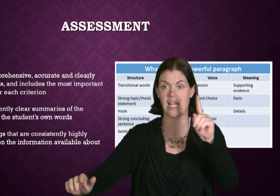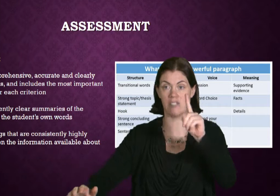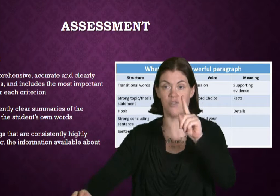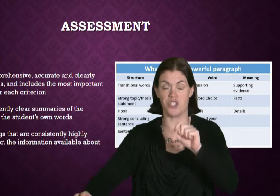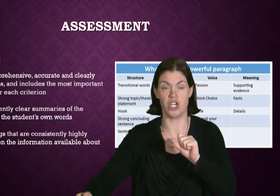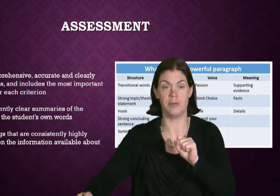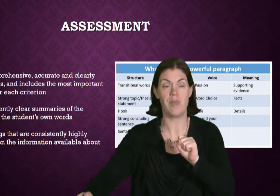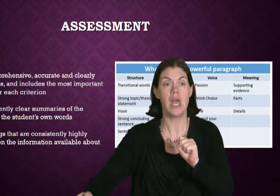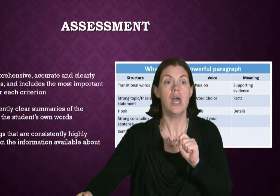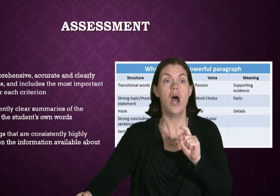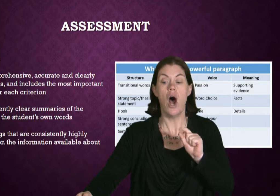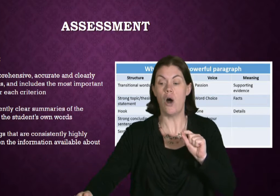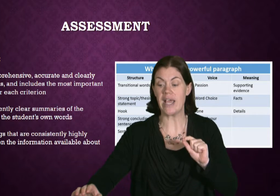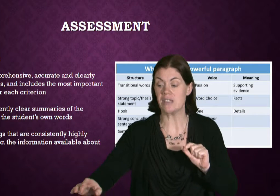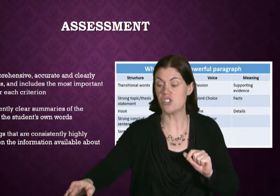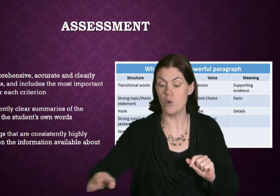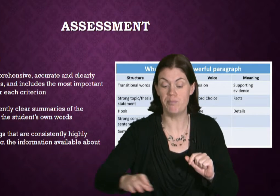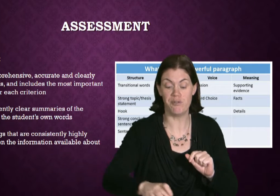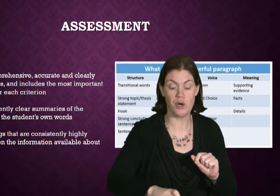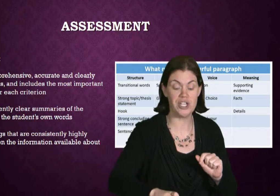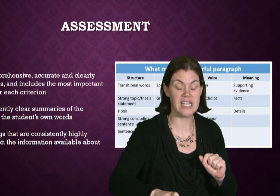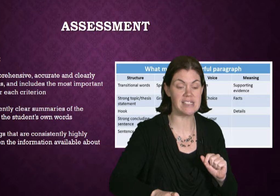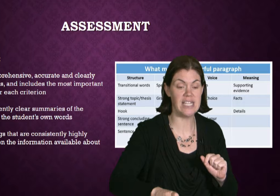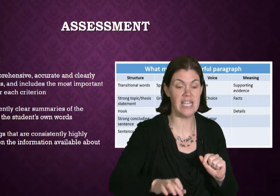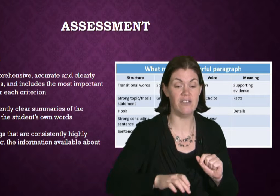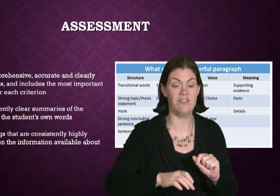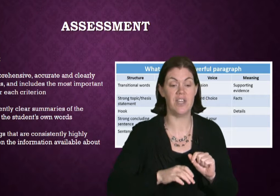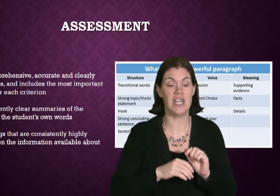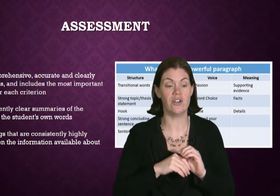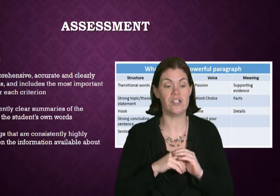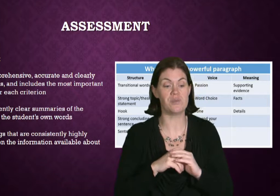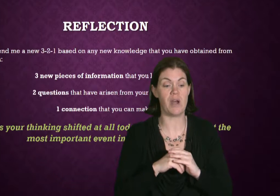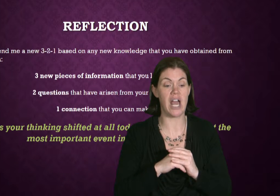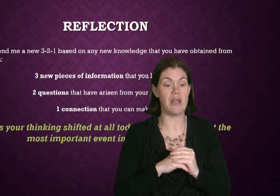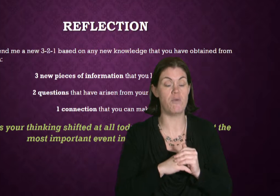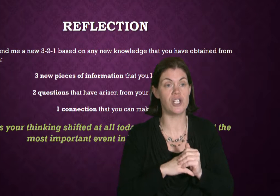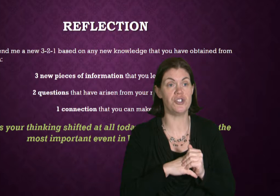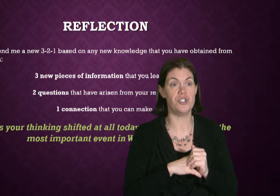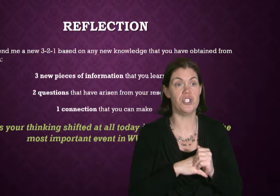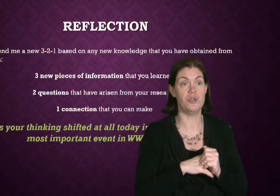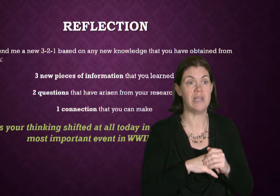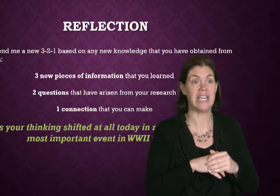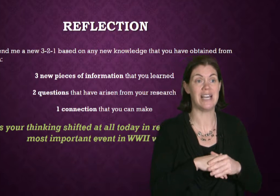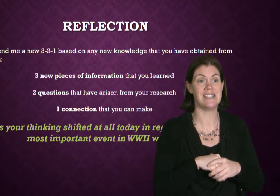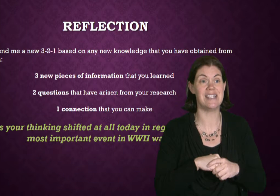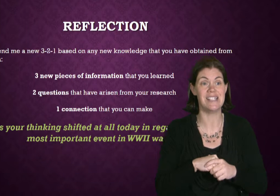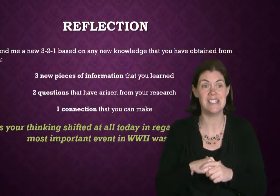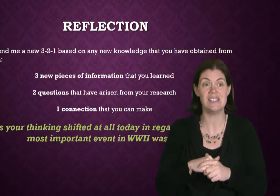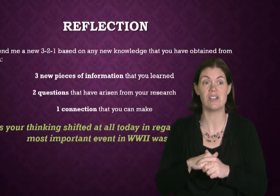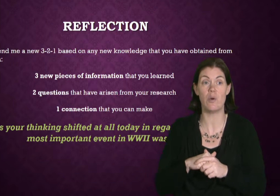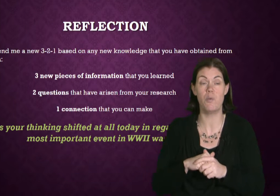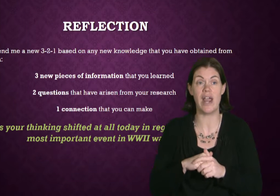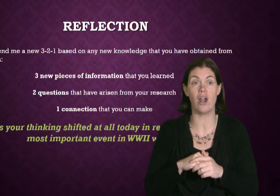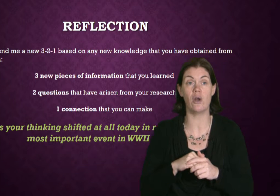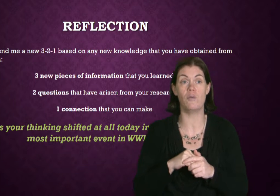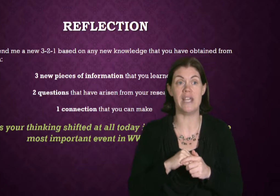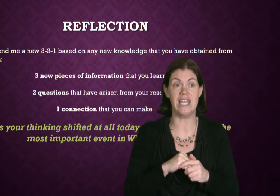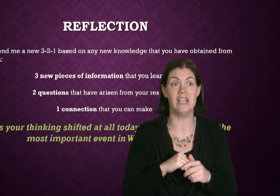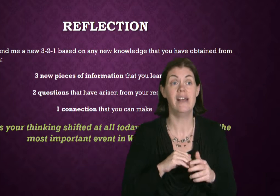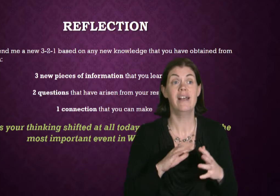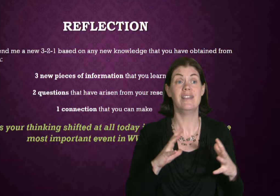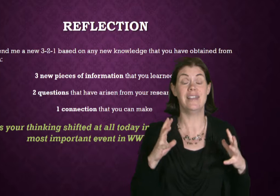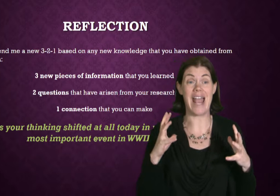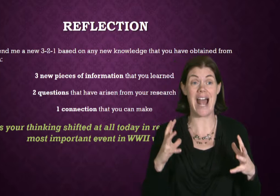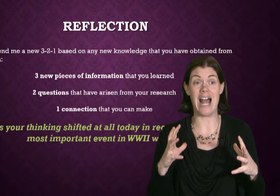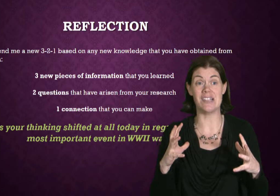right, that's for sure. Okay, so before you guys leave, here is what I want you to do, because this is where